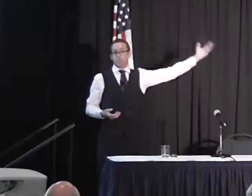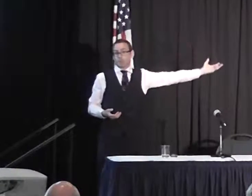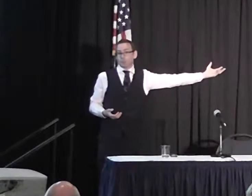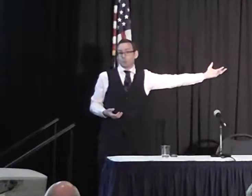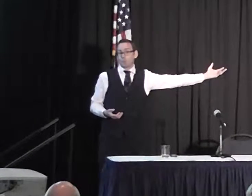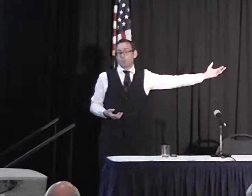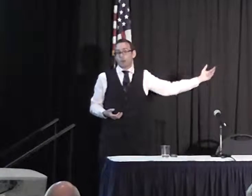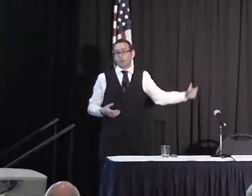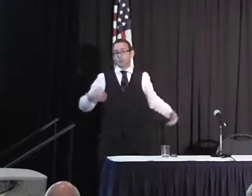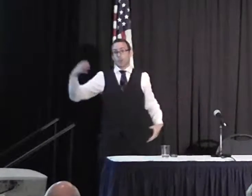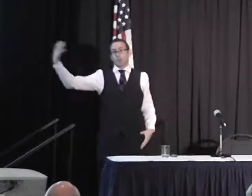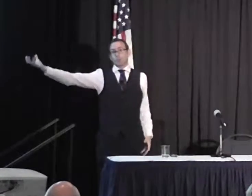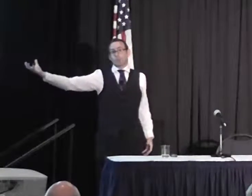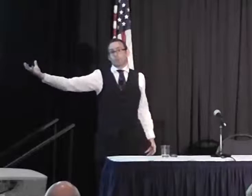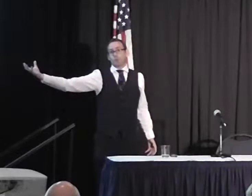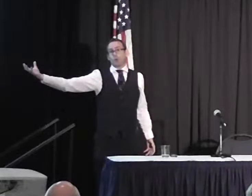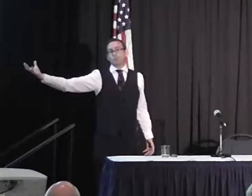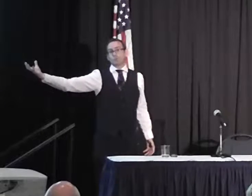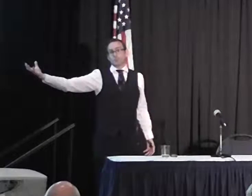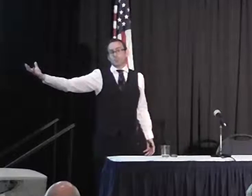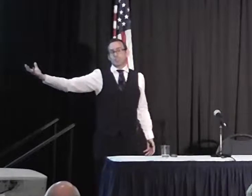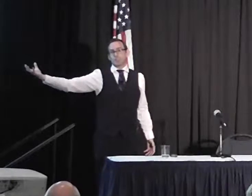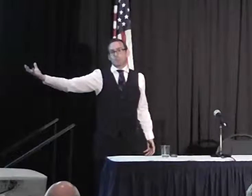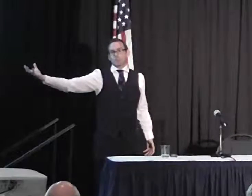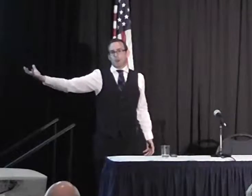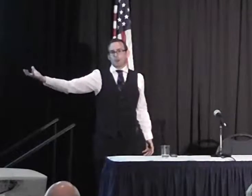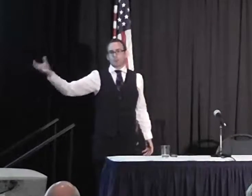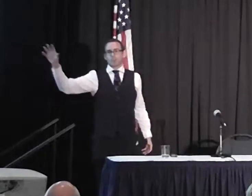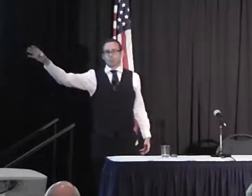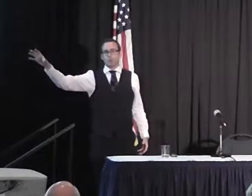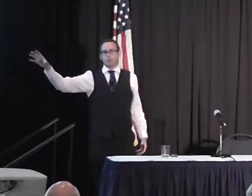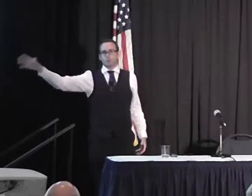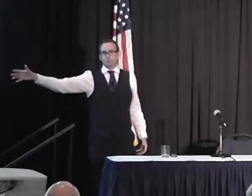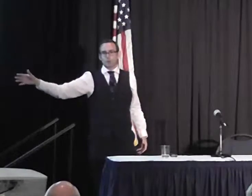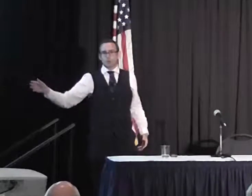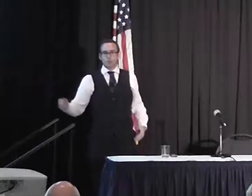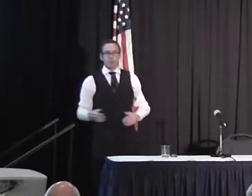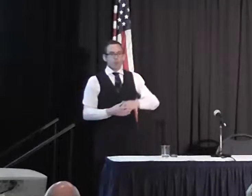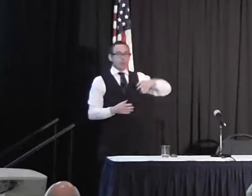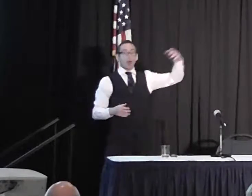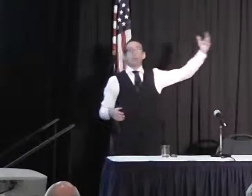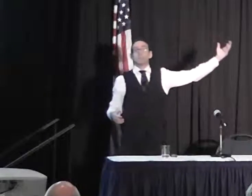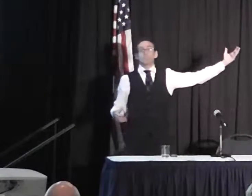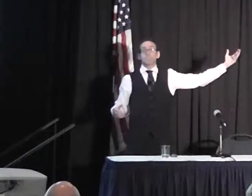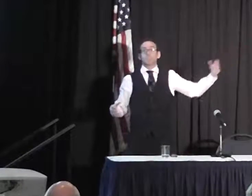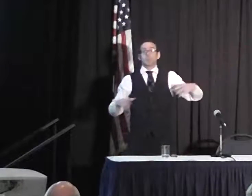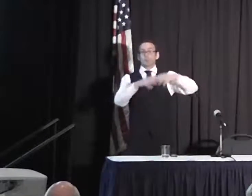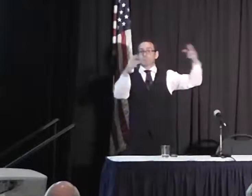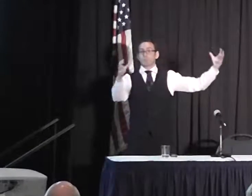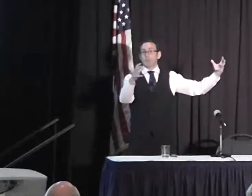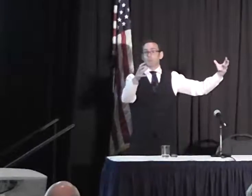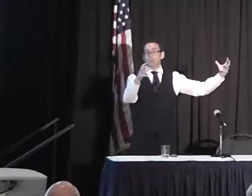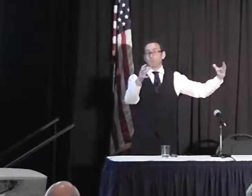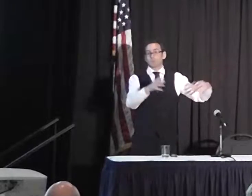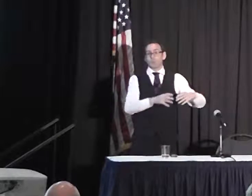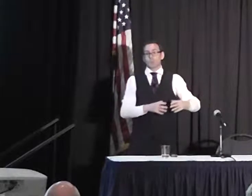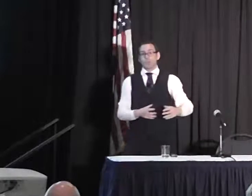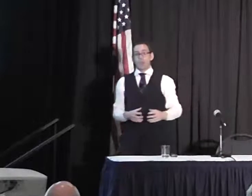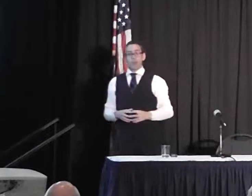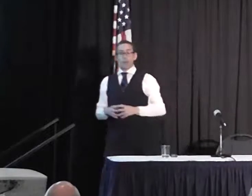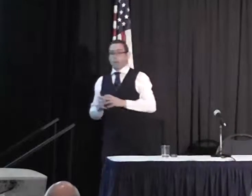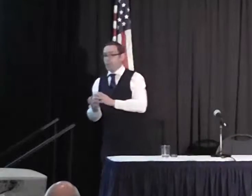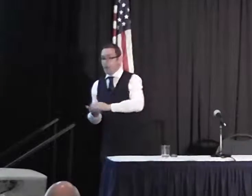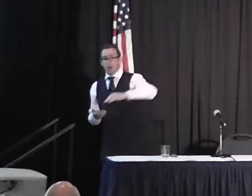reserve of 700 million barrels. We've got 460 million barrels in commercial stocks. OECD stocks, so developed nation